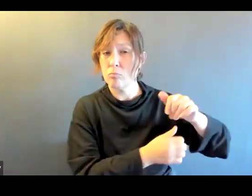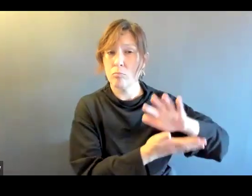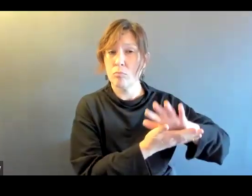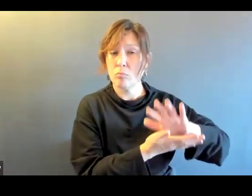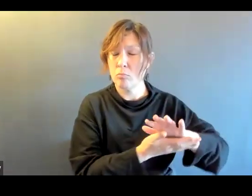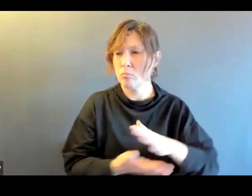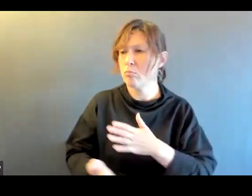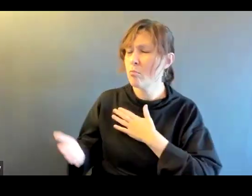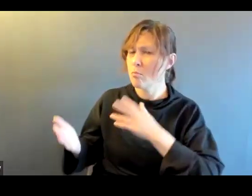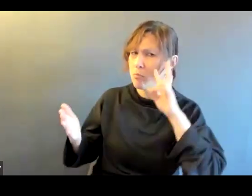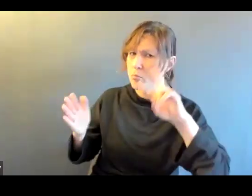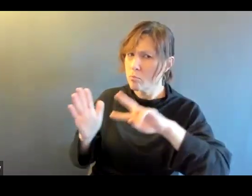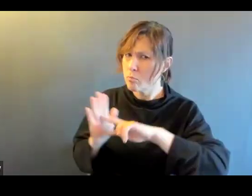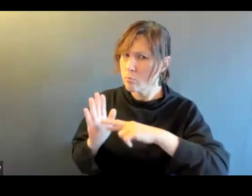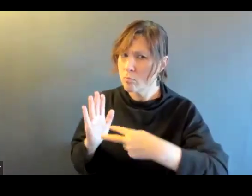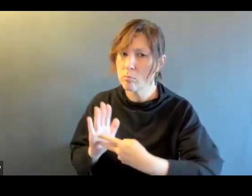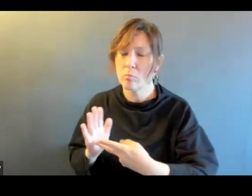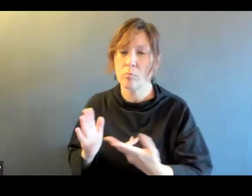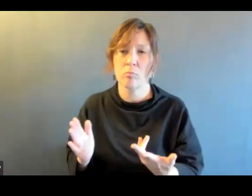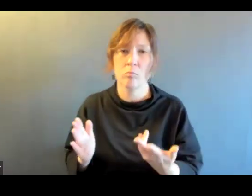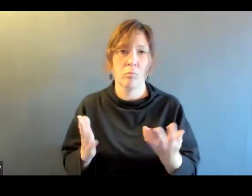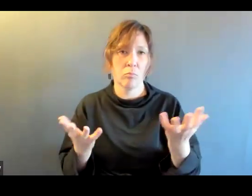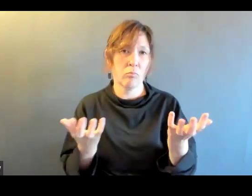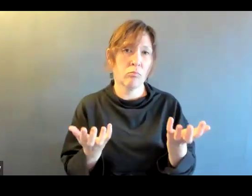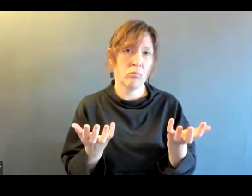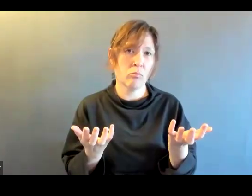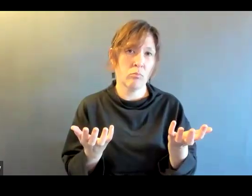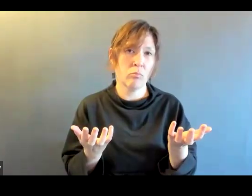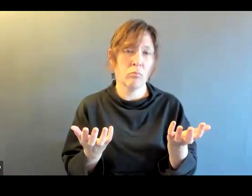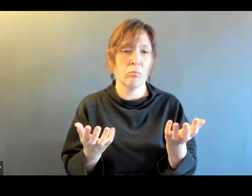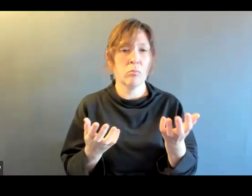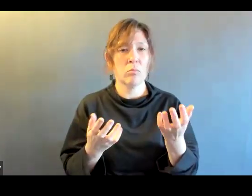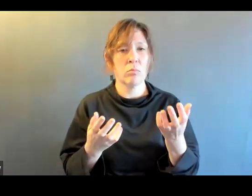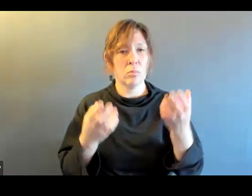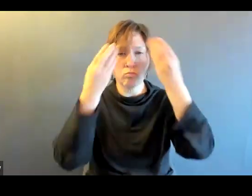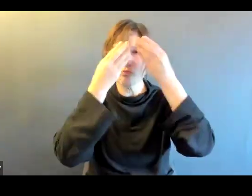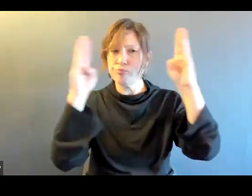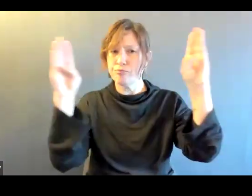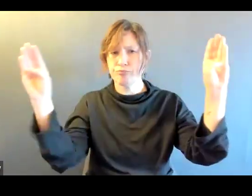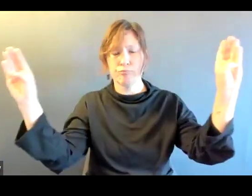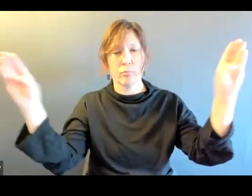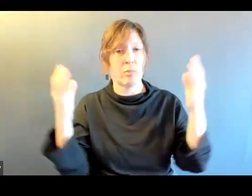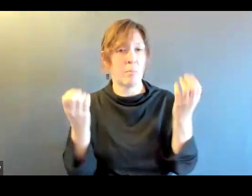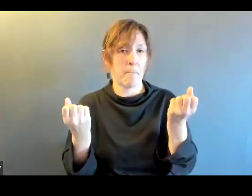My purpose is to free as many minds.